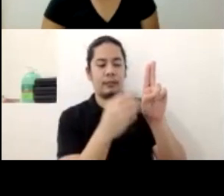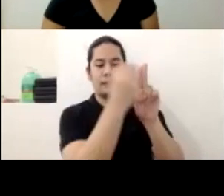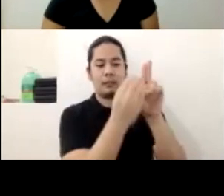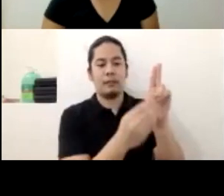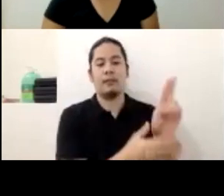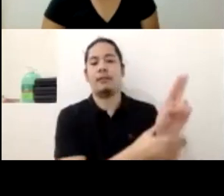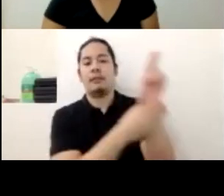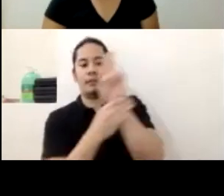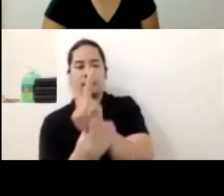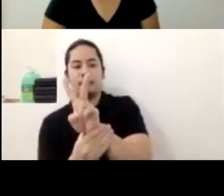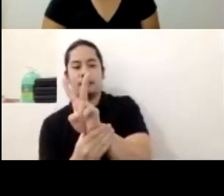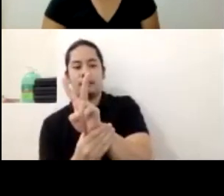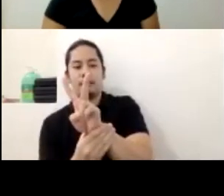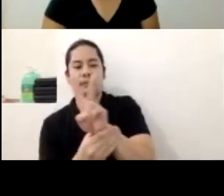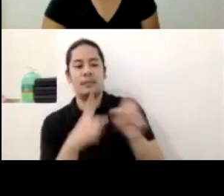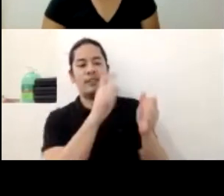Because of the hand shape U